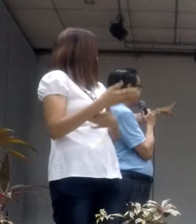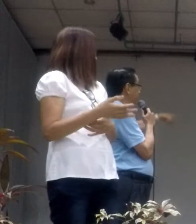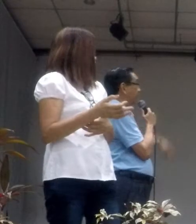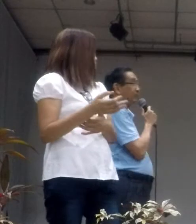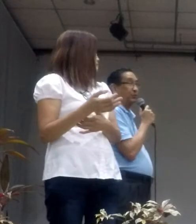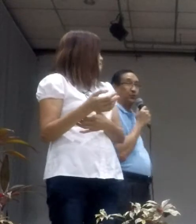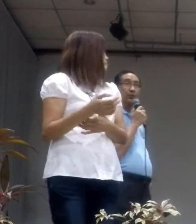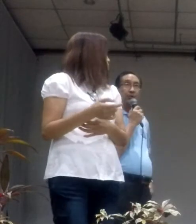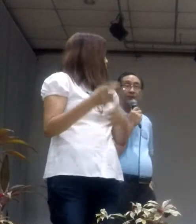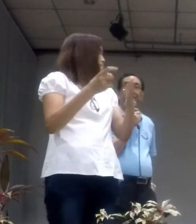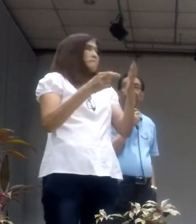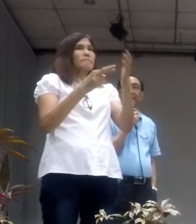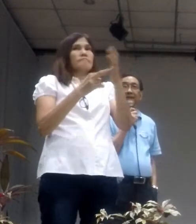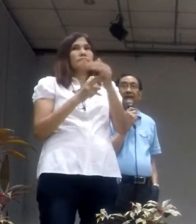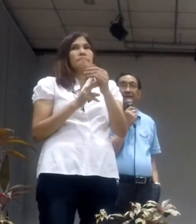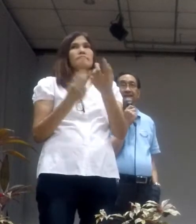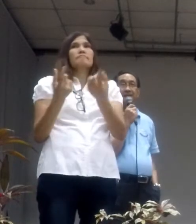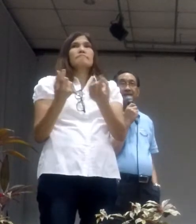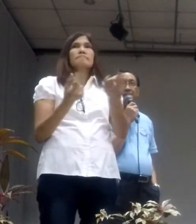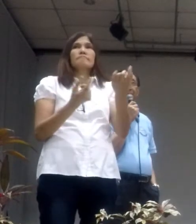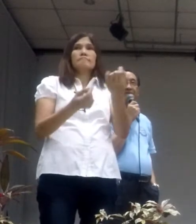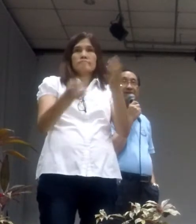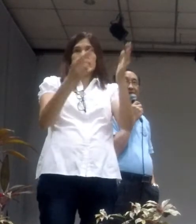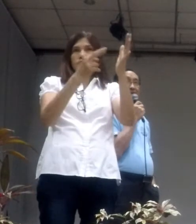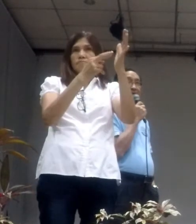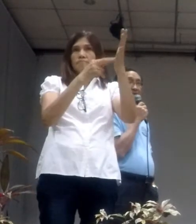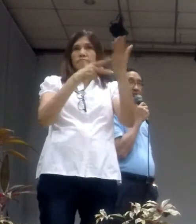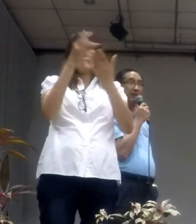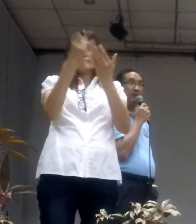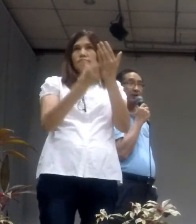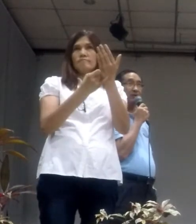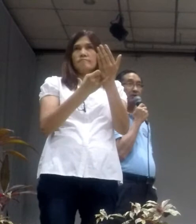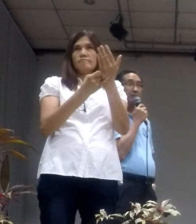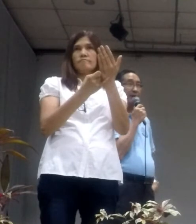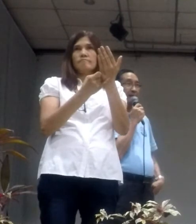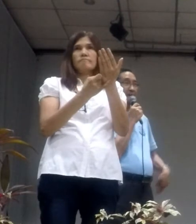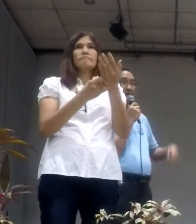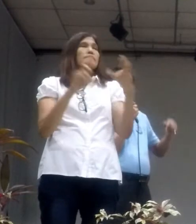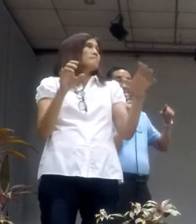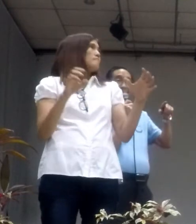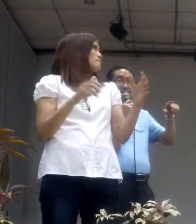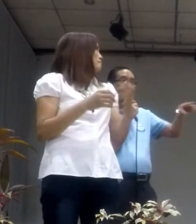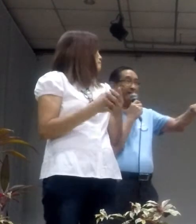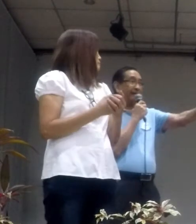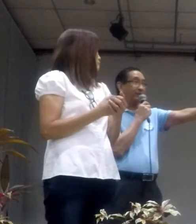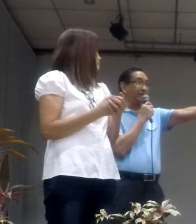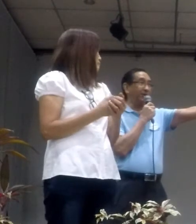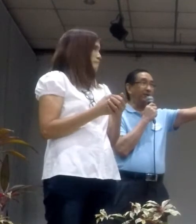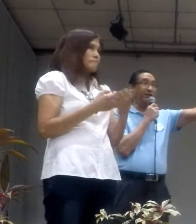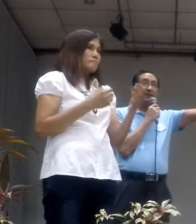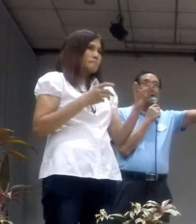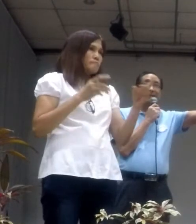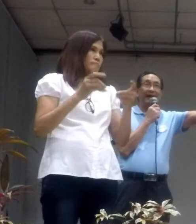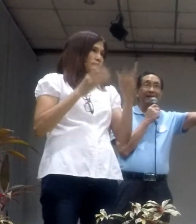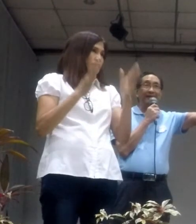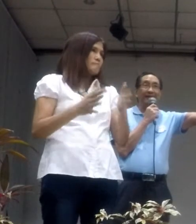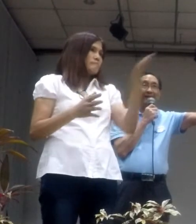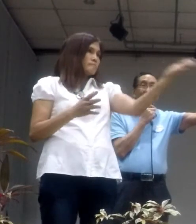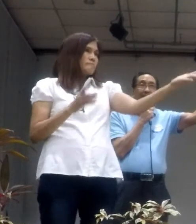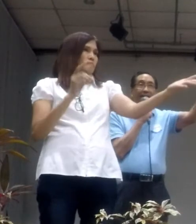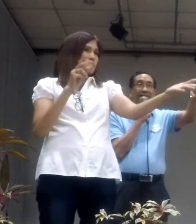first one we want to do is this a project that is being worked on by, I think, Director